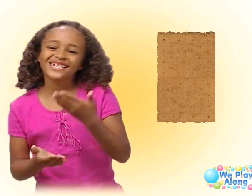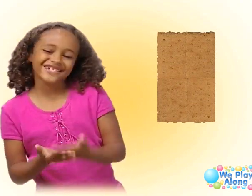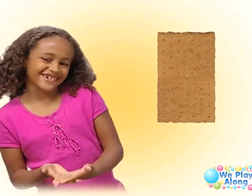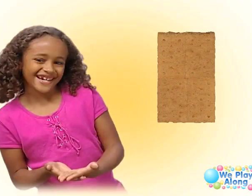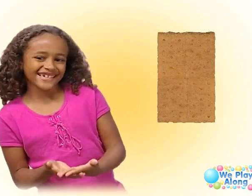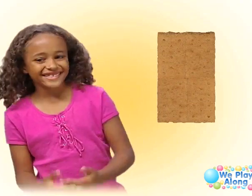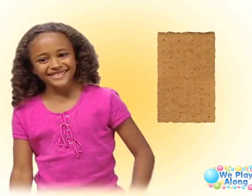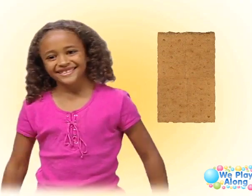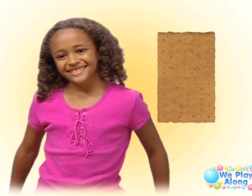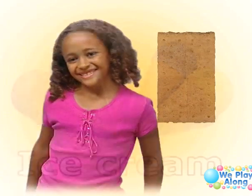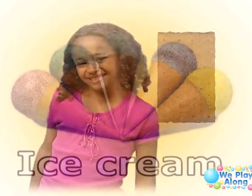treat.